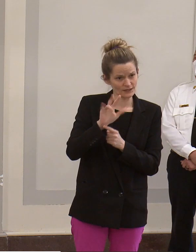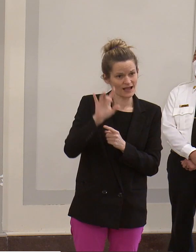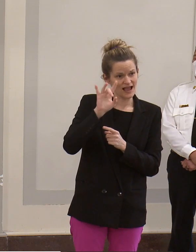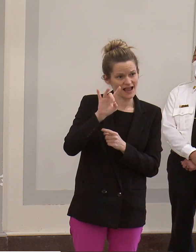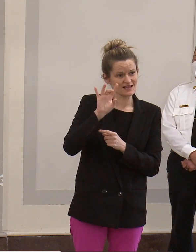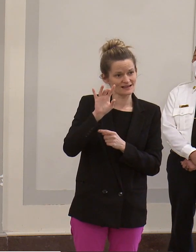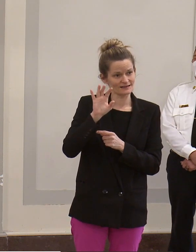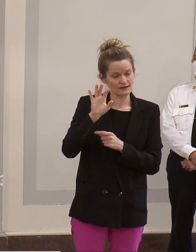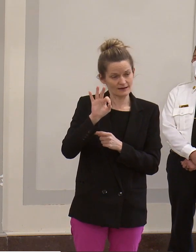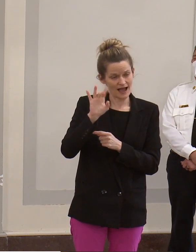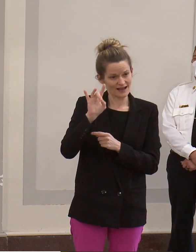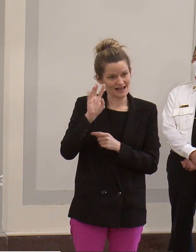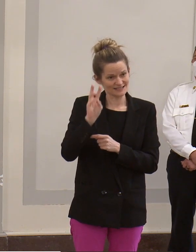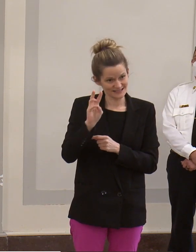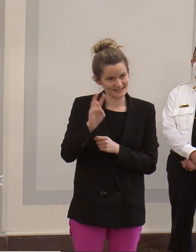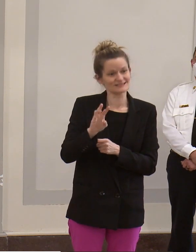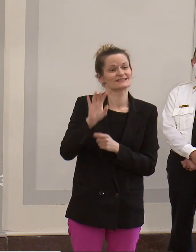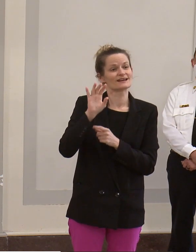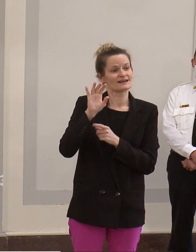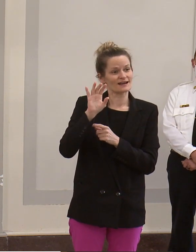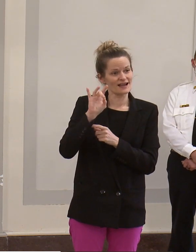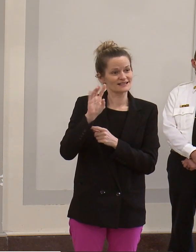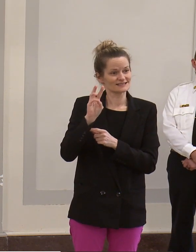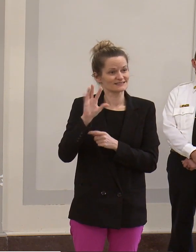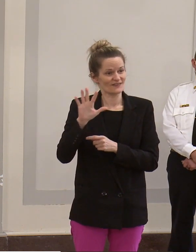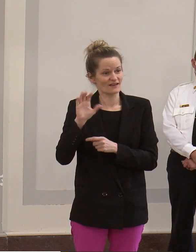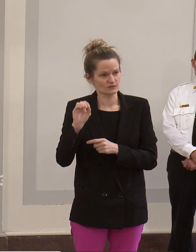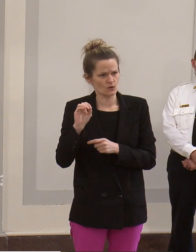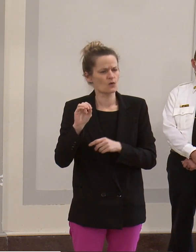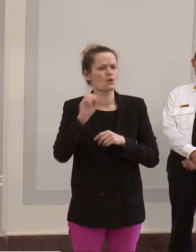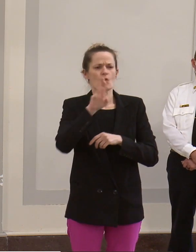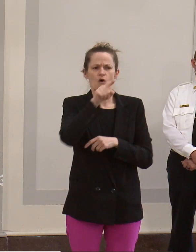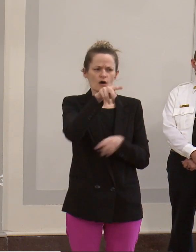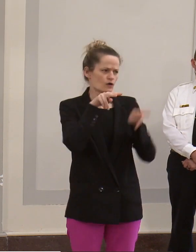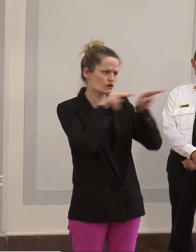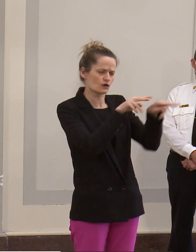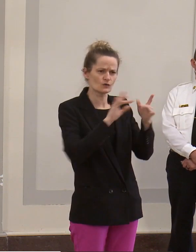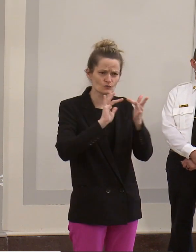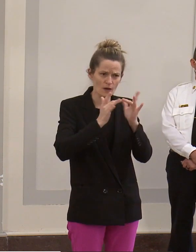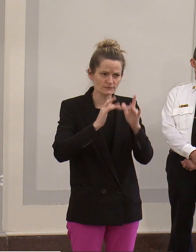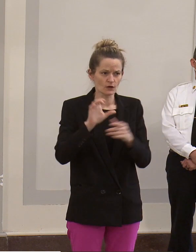443-984-8650. Or you can register online at